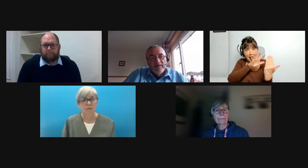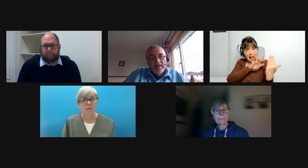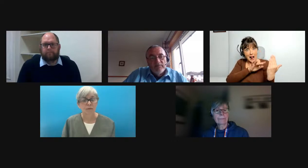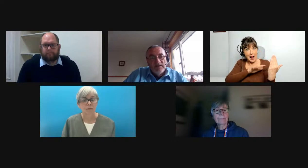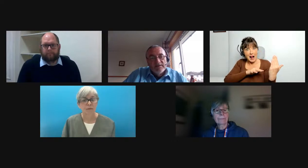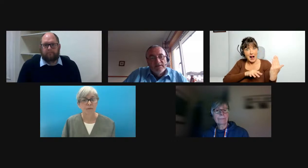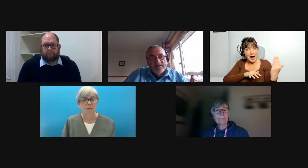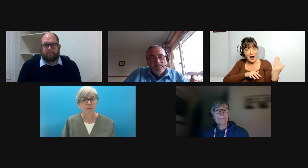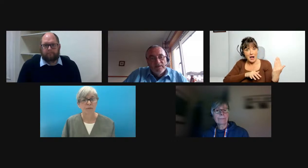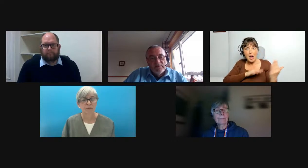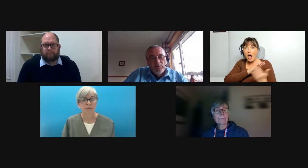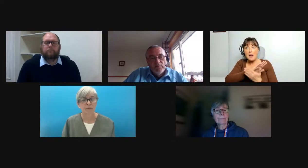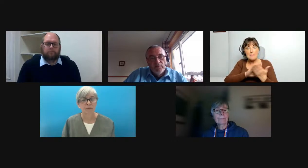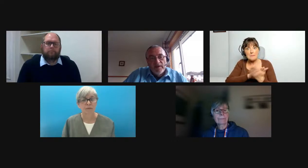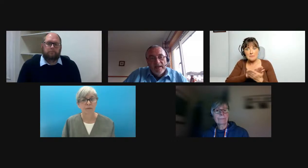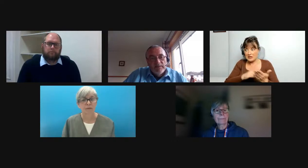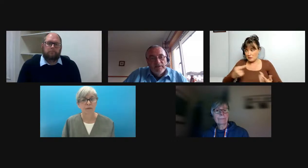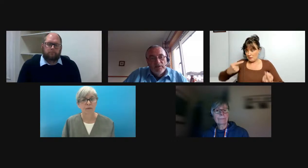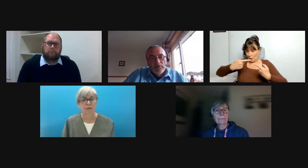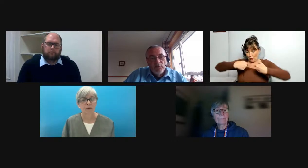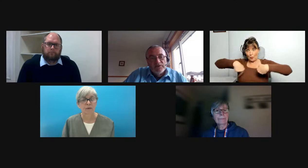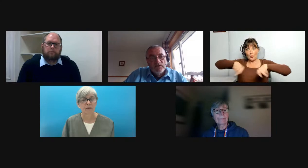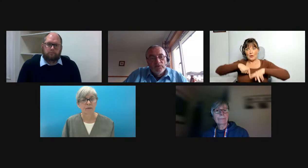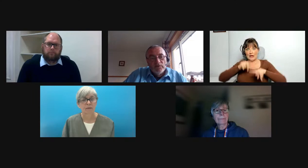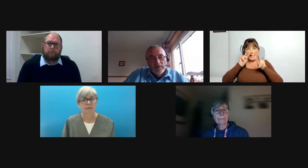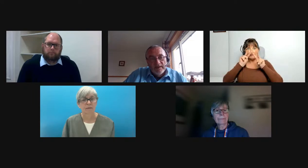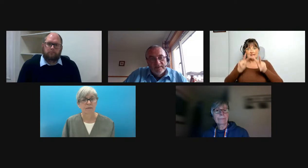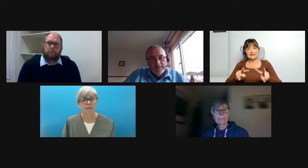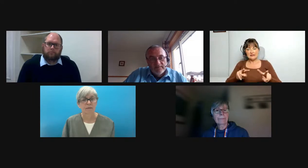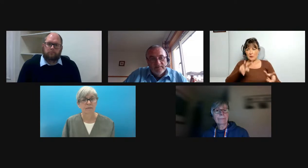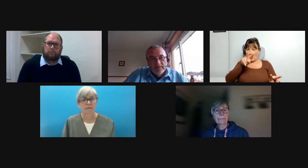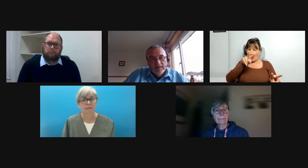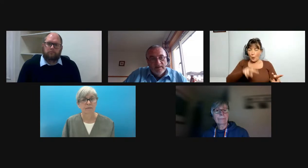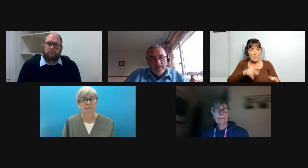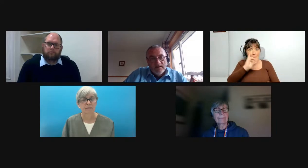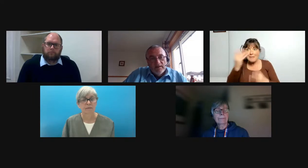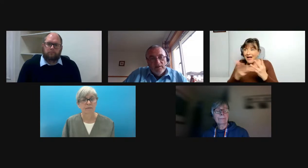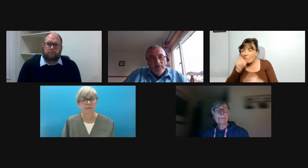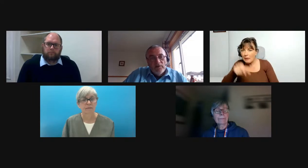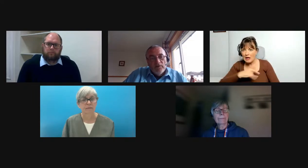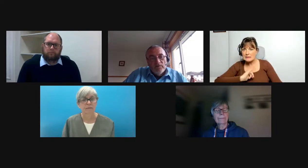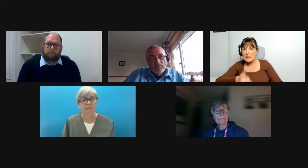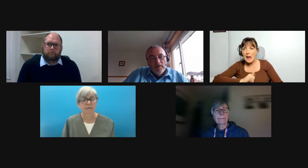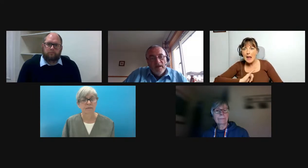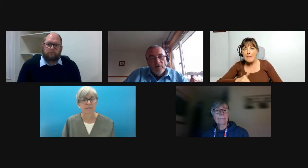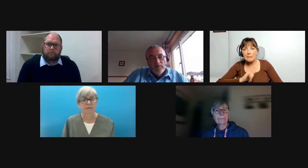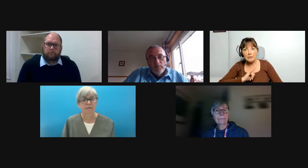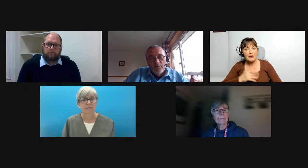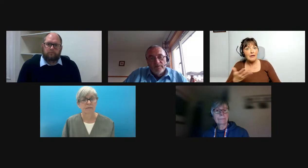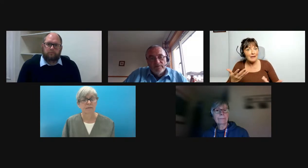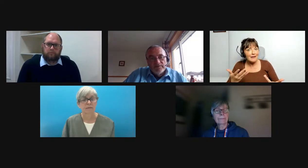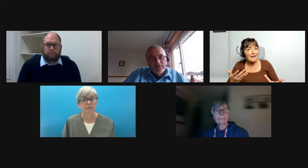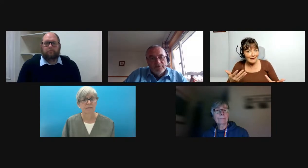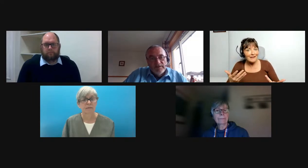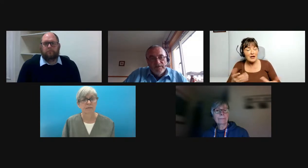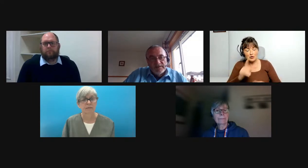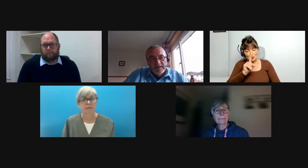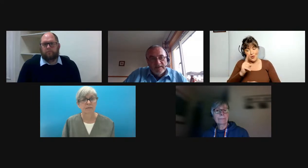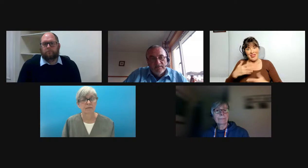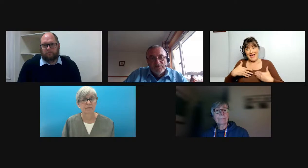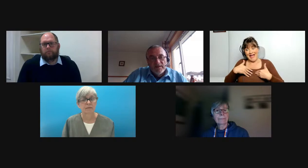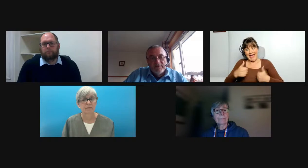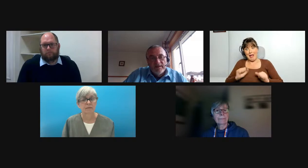And that then means it's visible for anybody who wants to go and look at it. Now, the health board